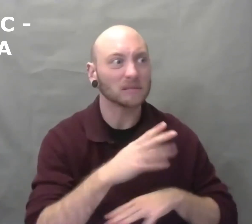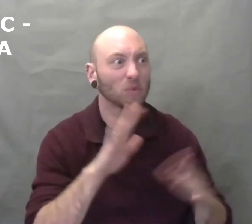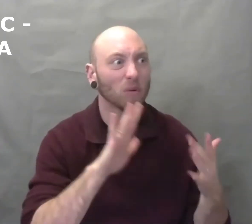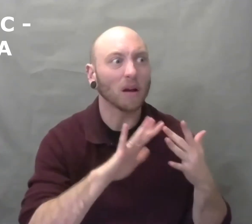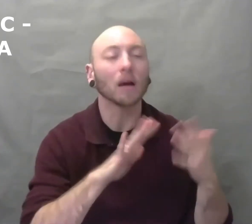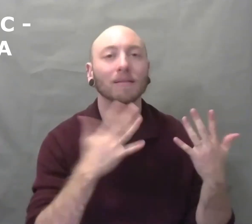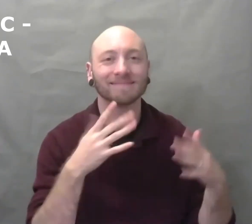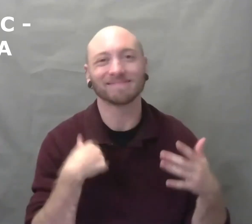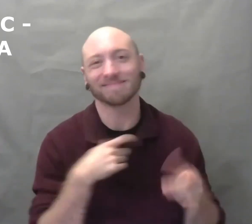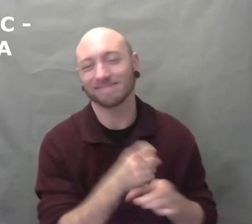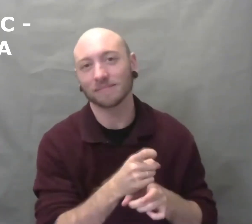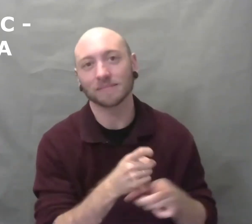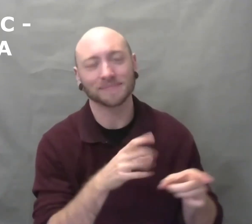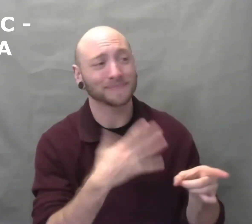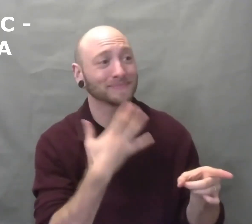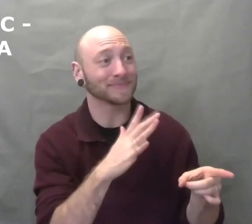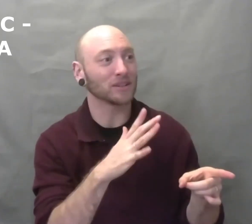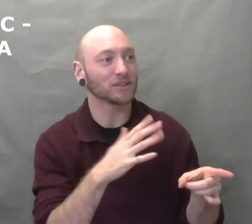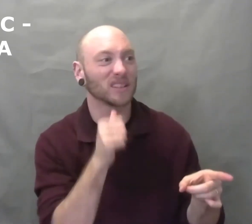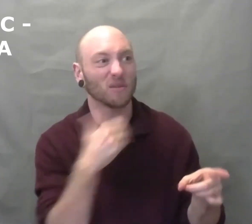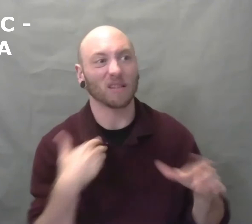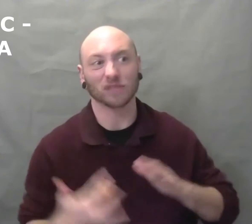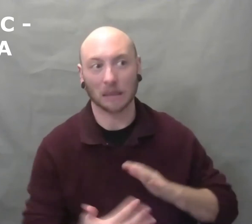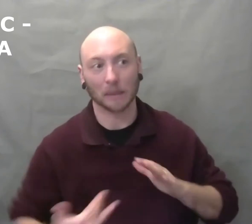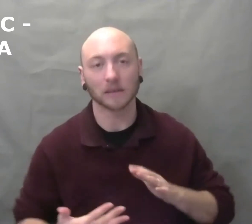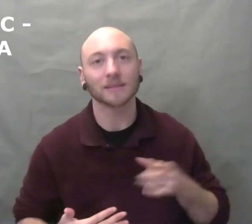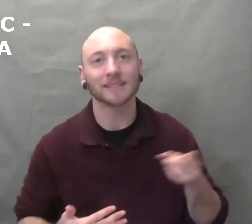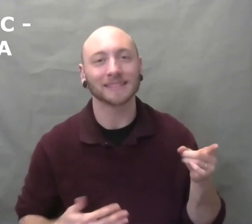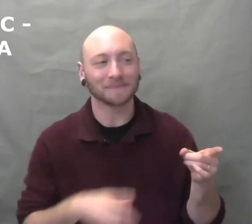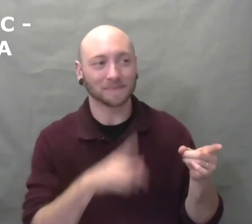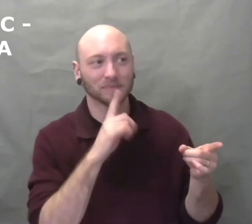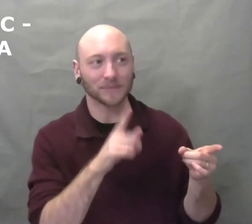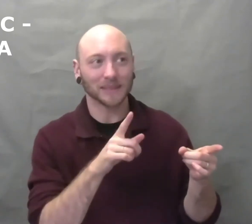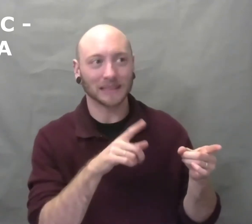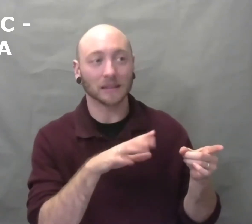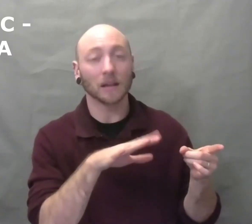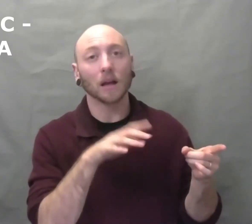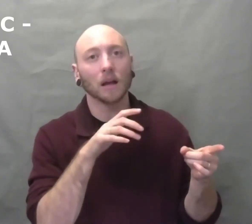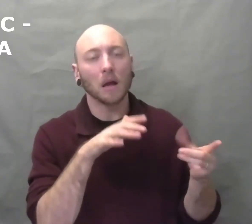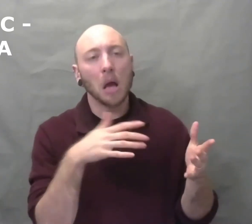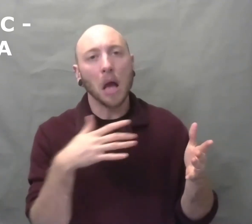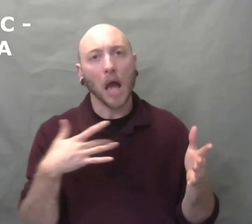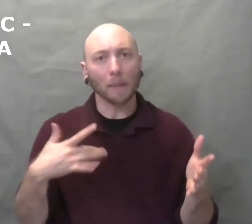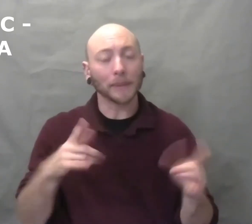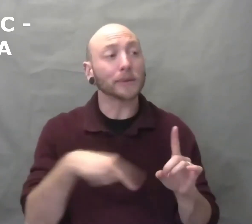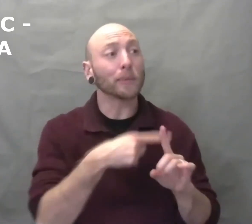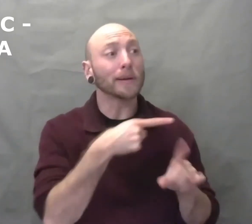with him. I'm like, it's lucky I don't hold on to resentments, and I didn't really need you. And I'm used to calling other people when you don't answer my phone